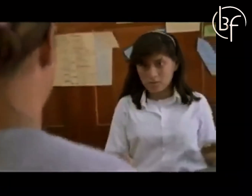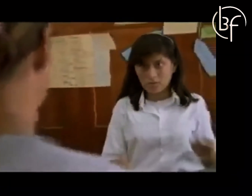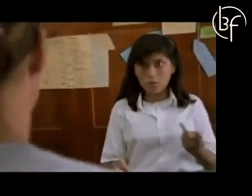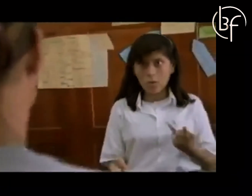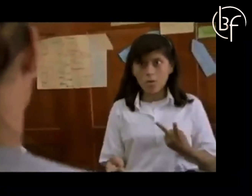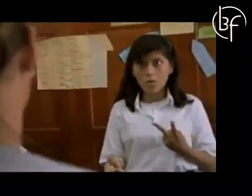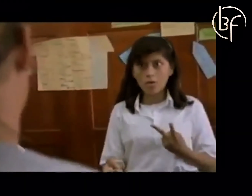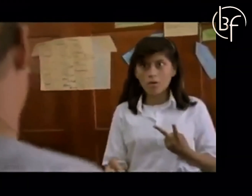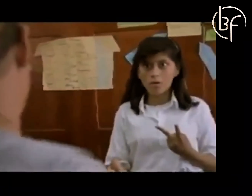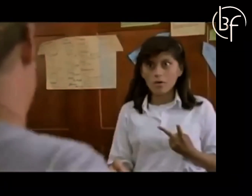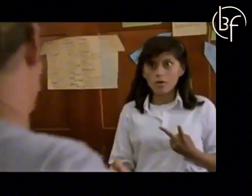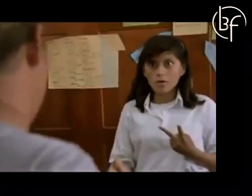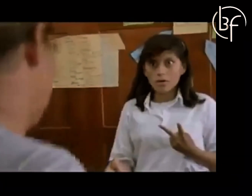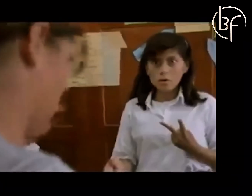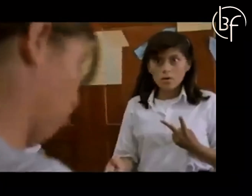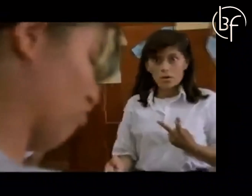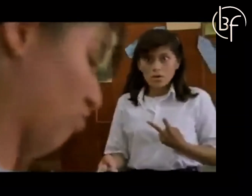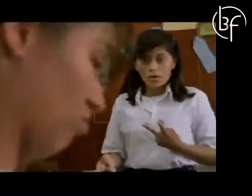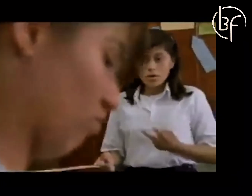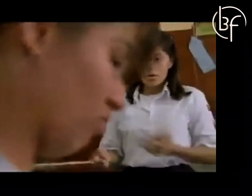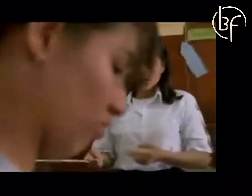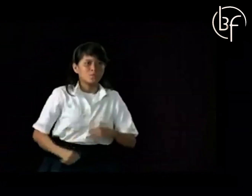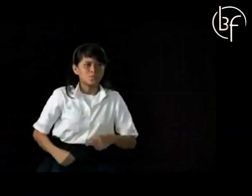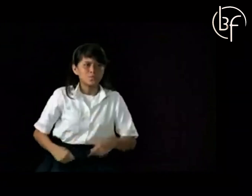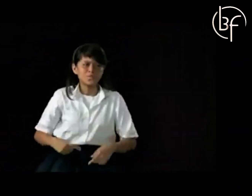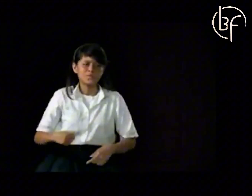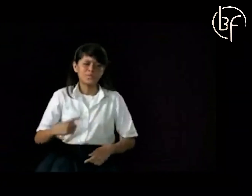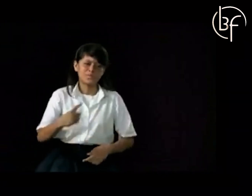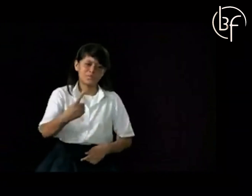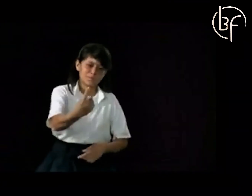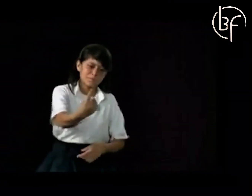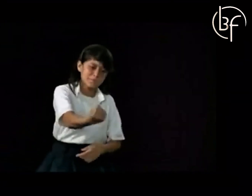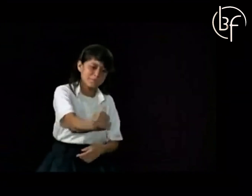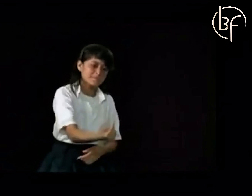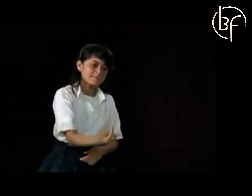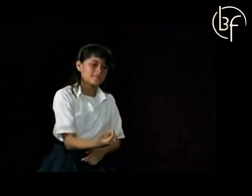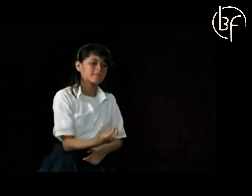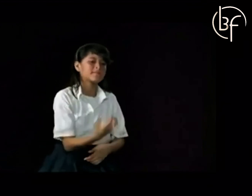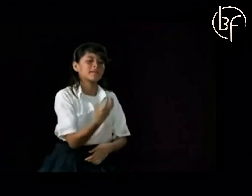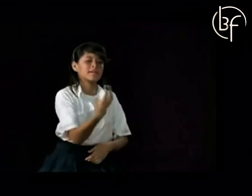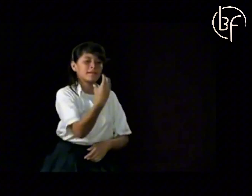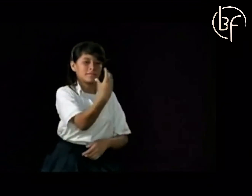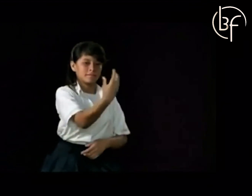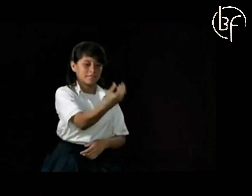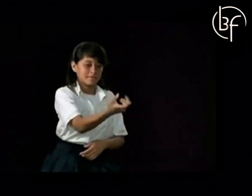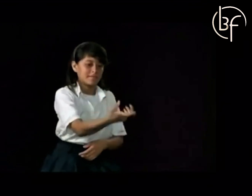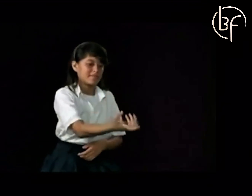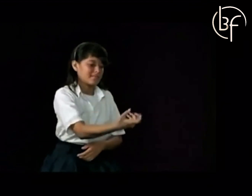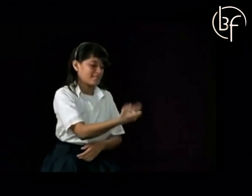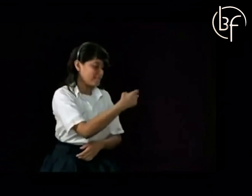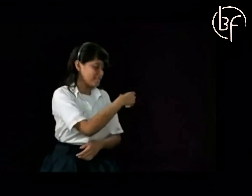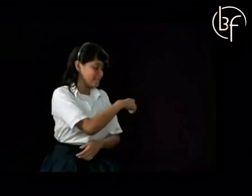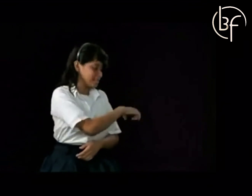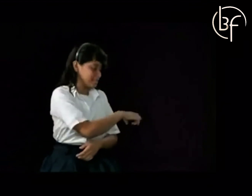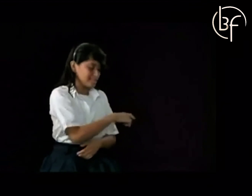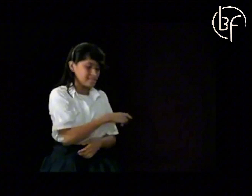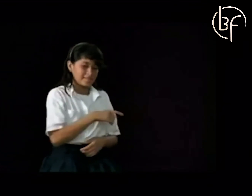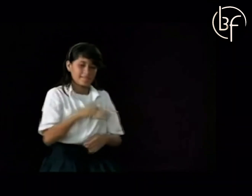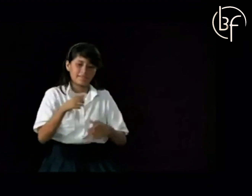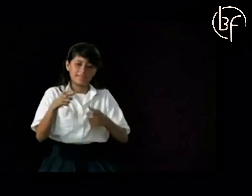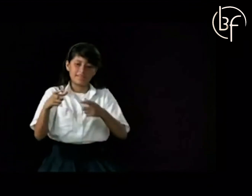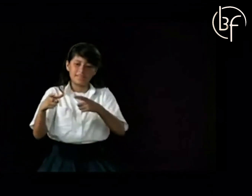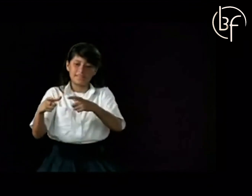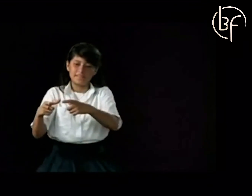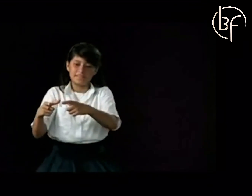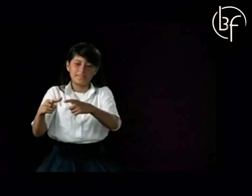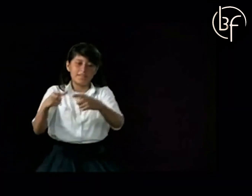system of hand gestures and facial expressions. Linguists were later called in to study this phenomenon, and they were shocked. The